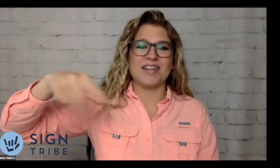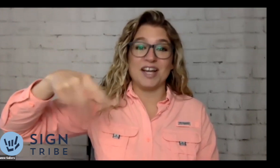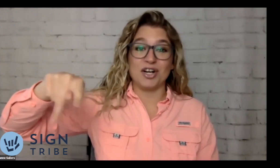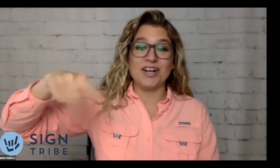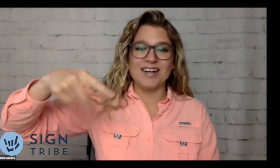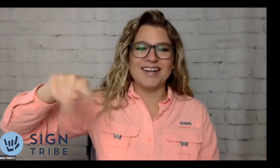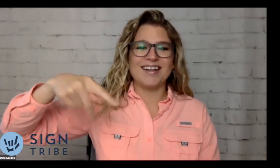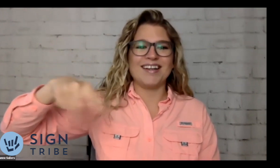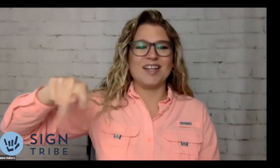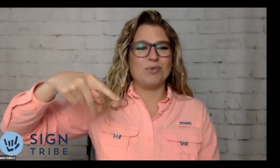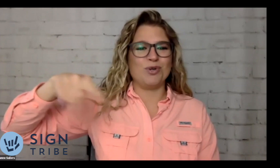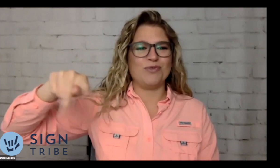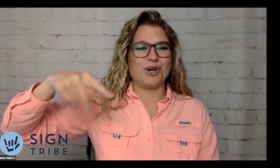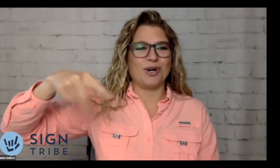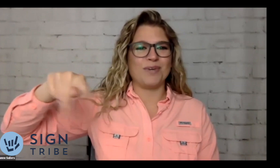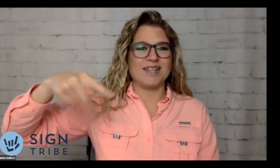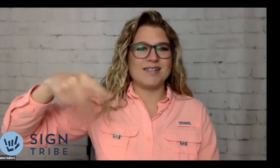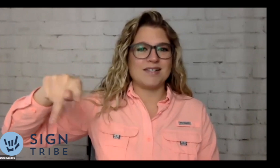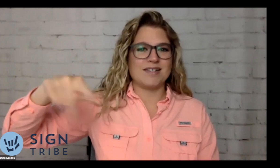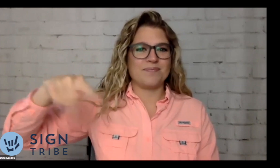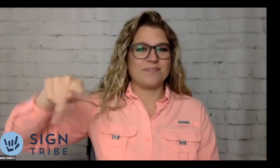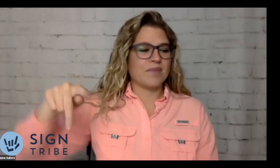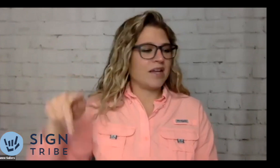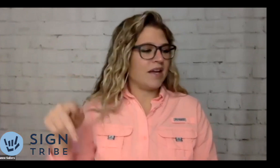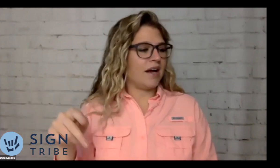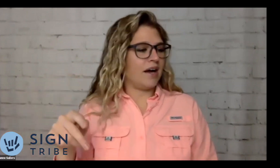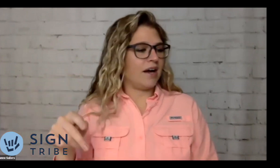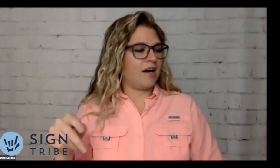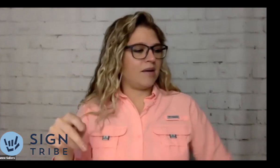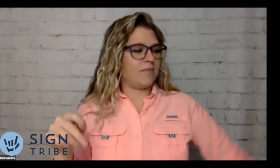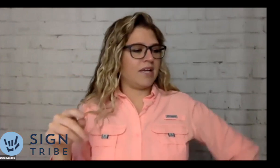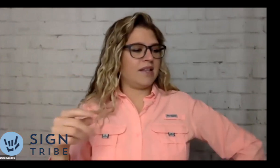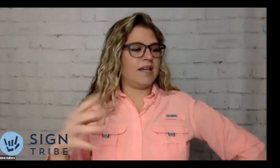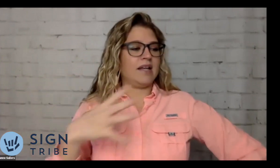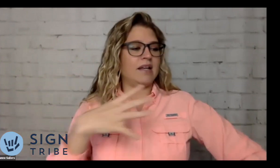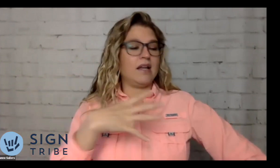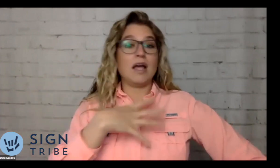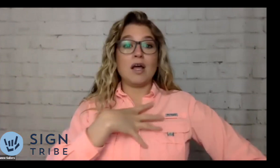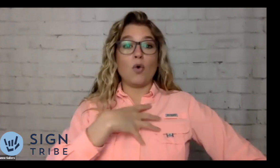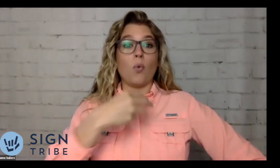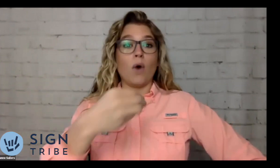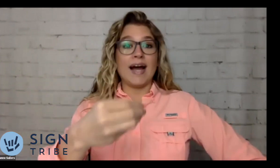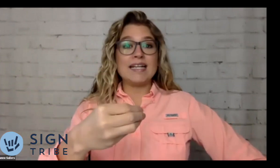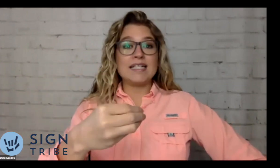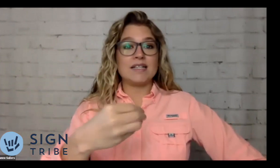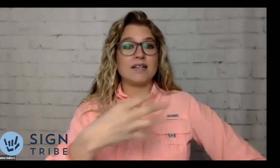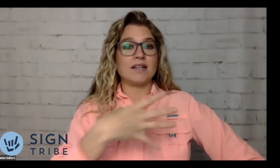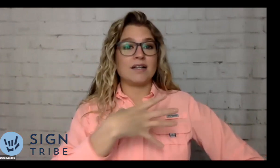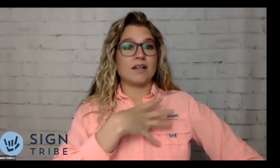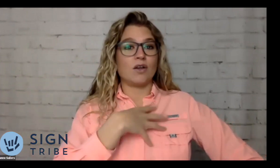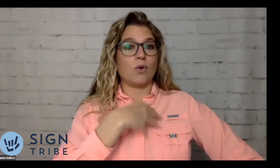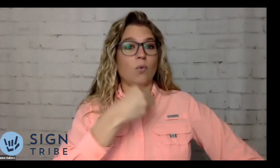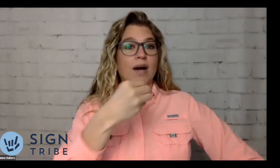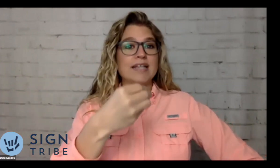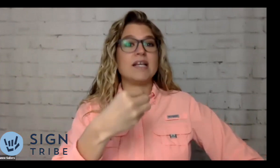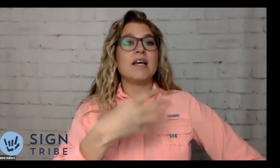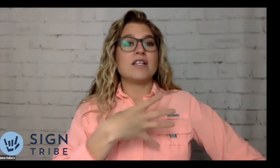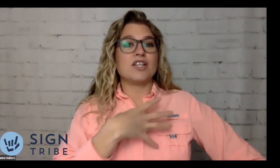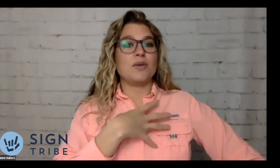letter and then move our wrist. And then white, white. So you might